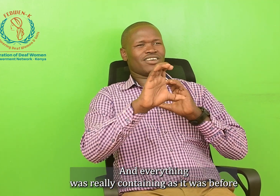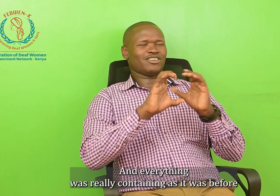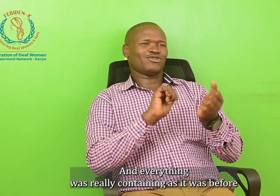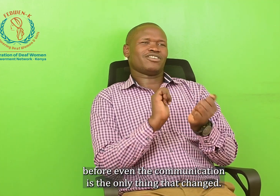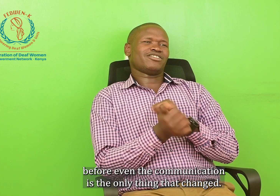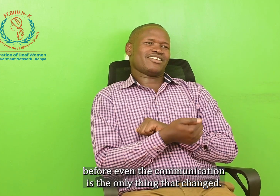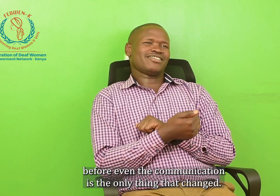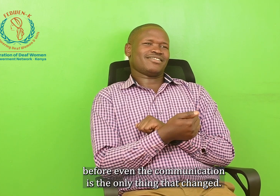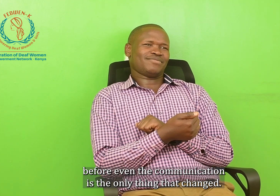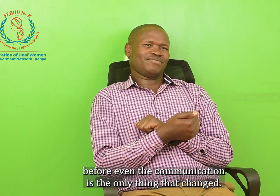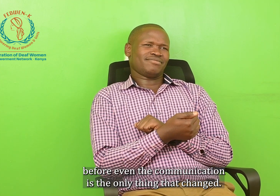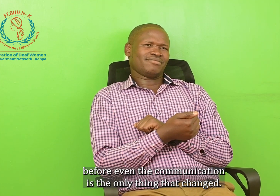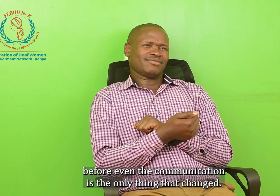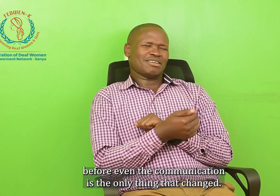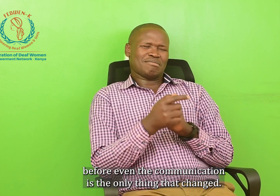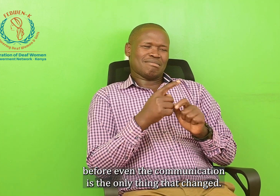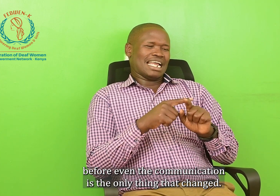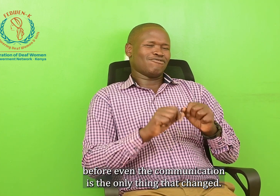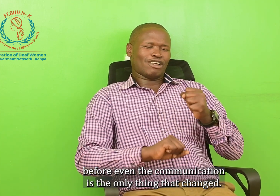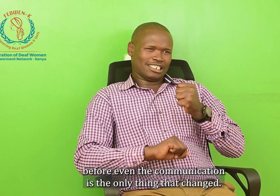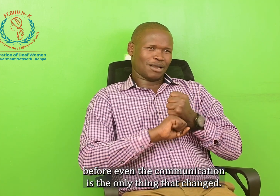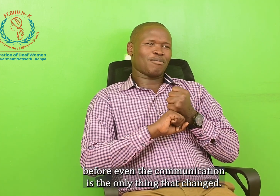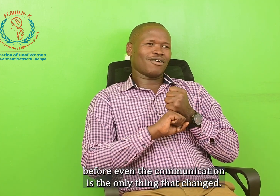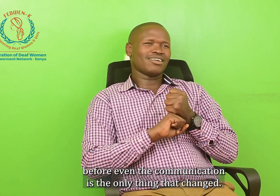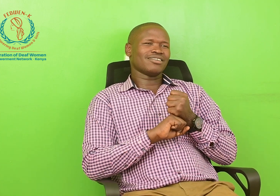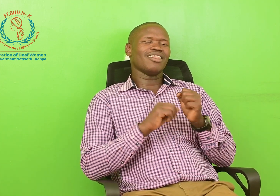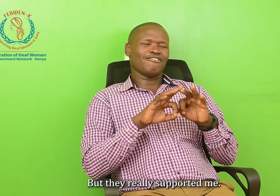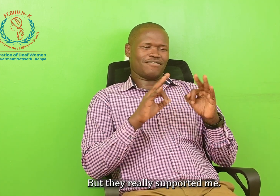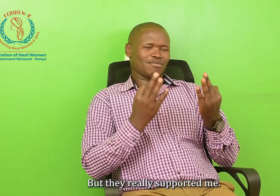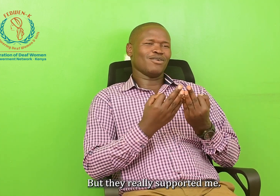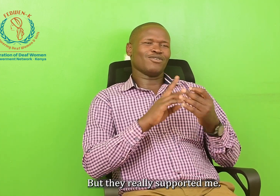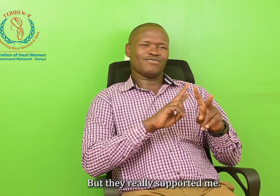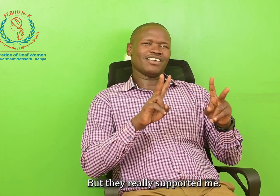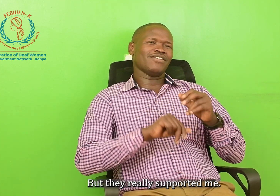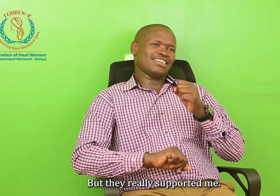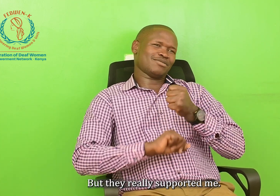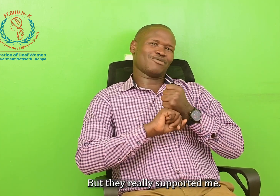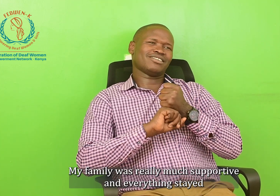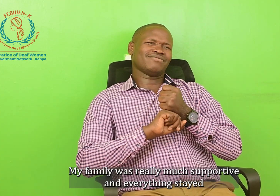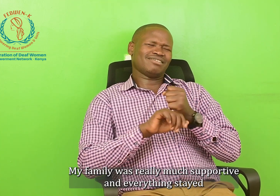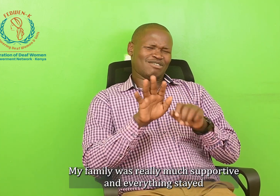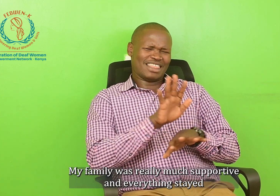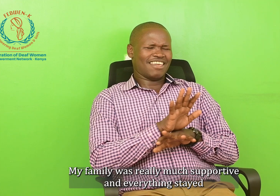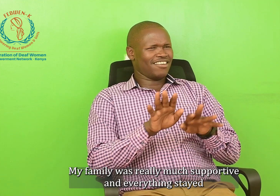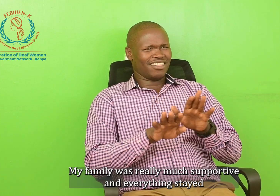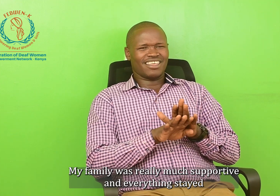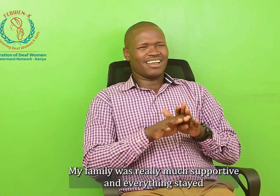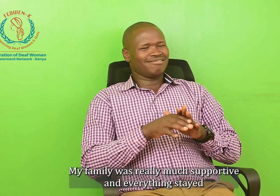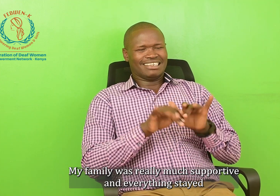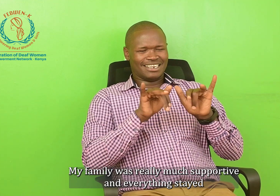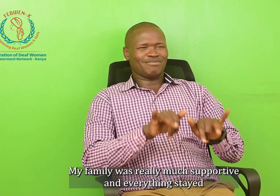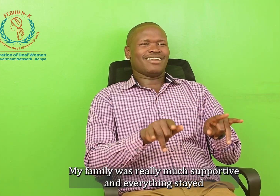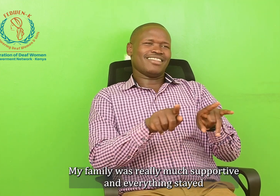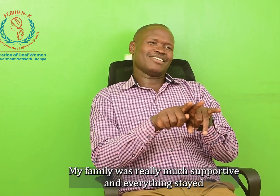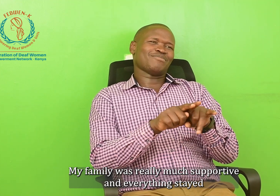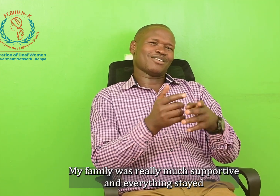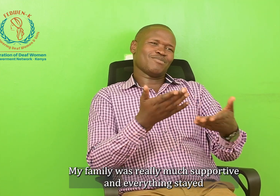were before. Even the communication is the only thing that changed, but they really supported me. My family was really much supportive, and